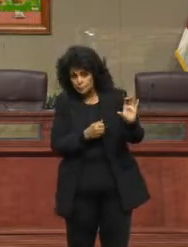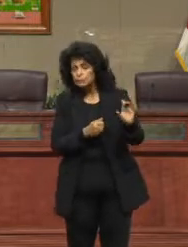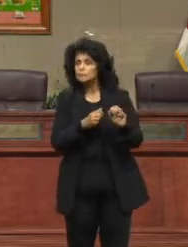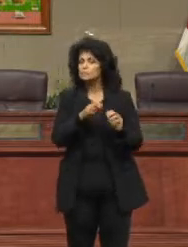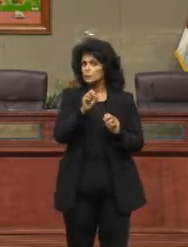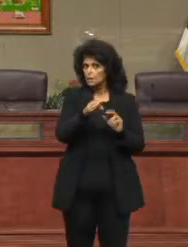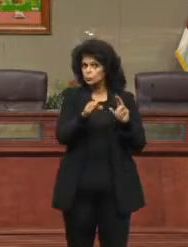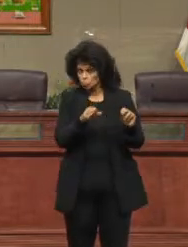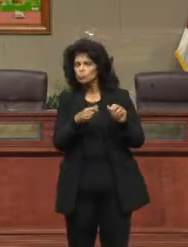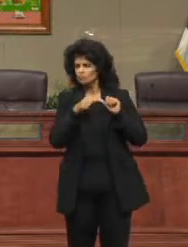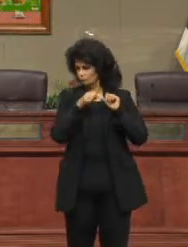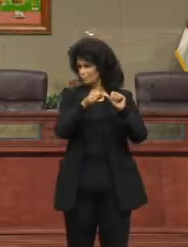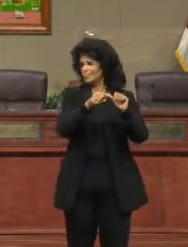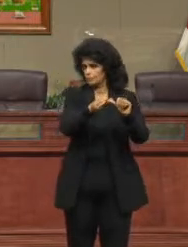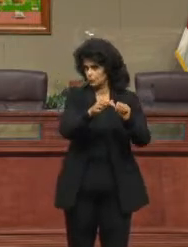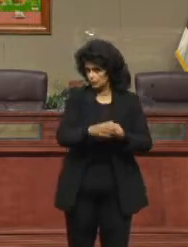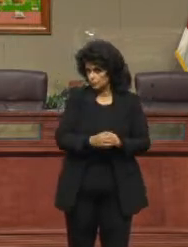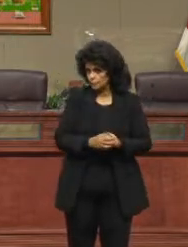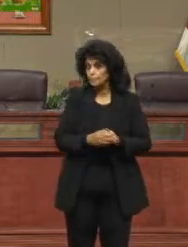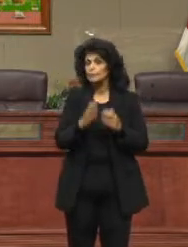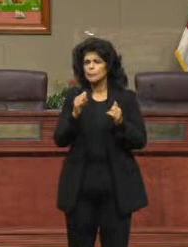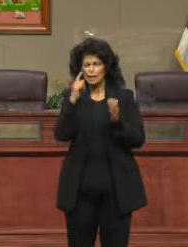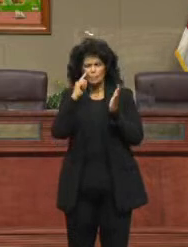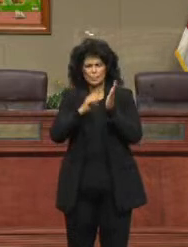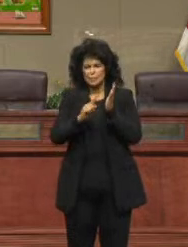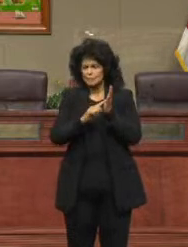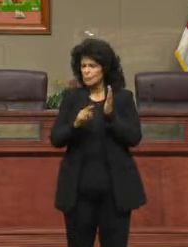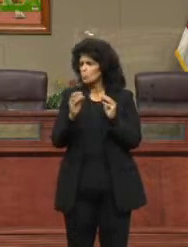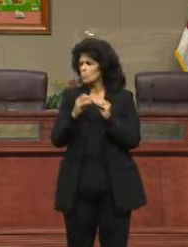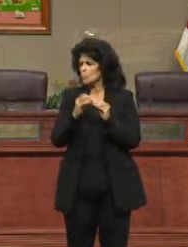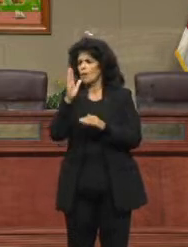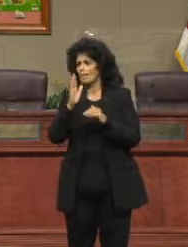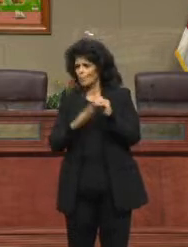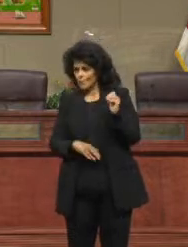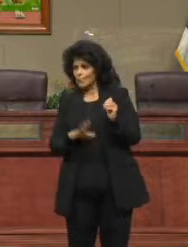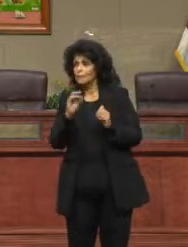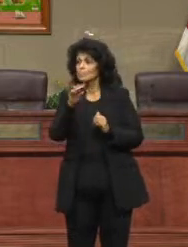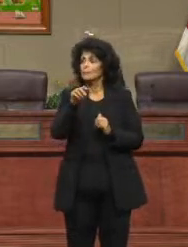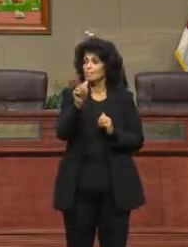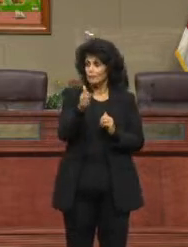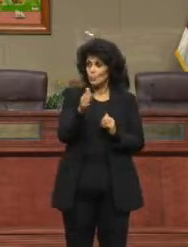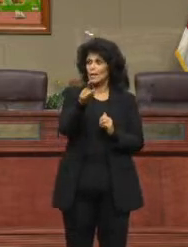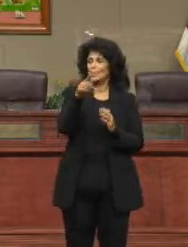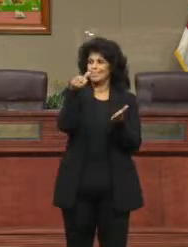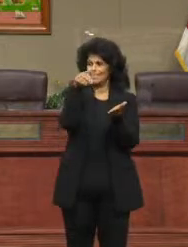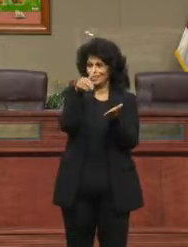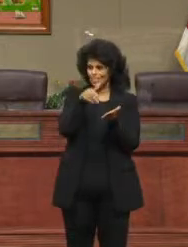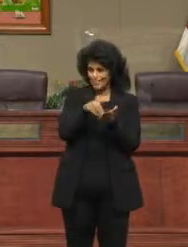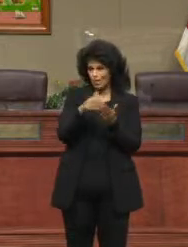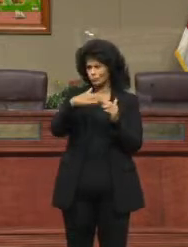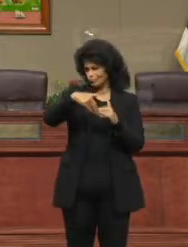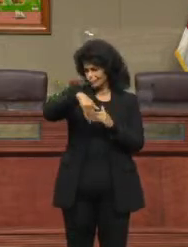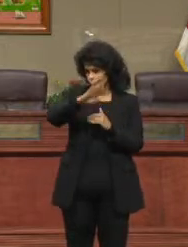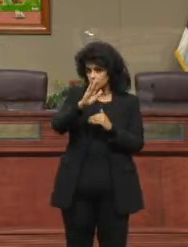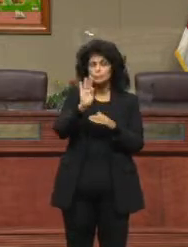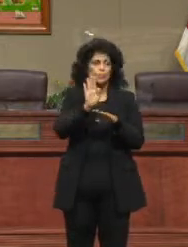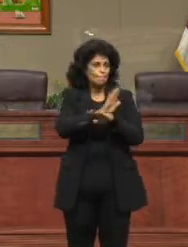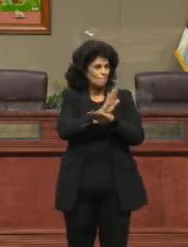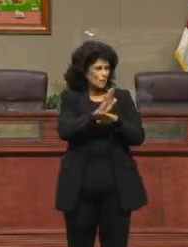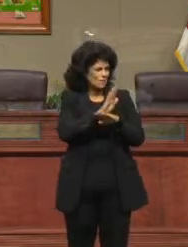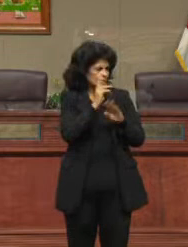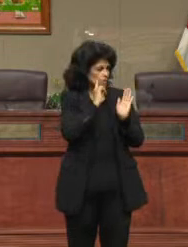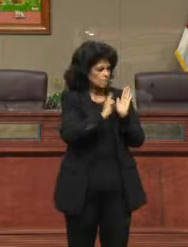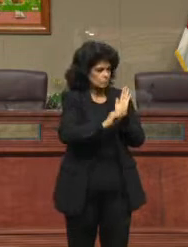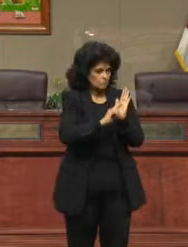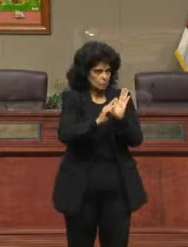10,000 inspections of Orange County businesses with 99% overall compliance. The teams were